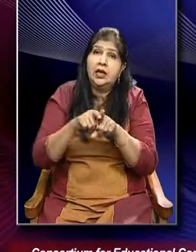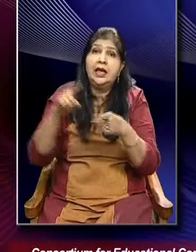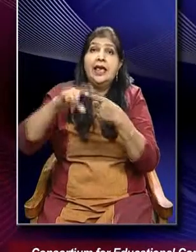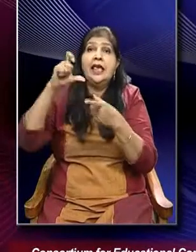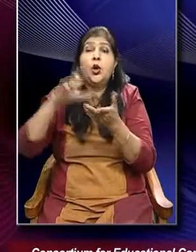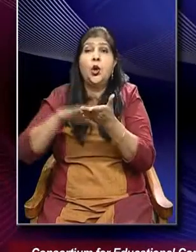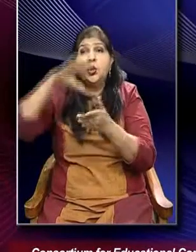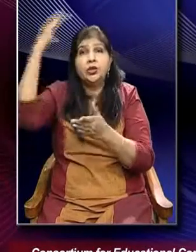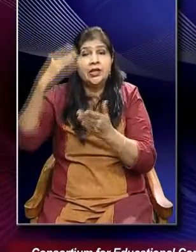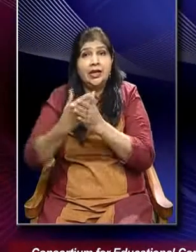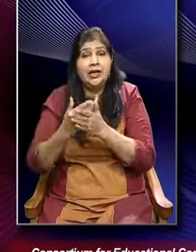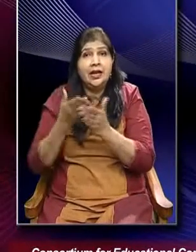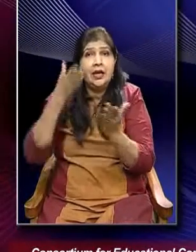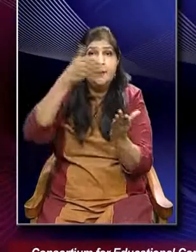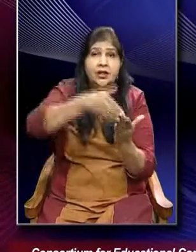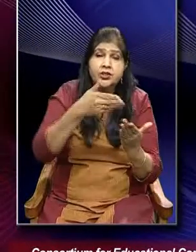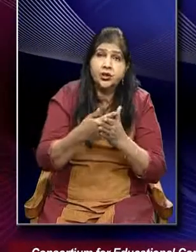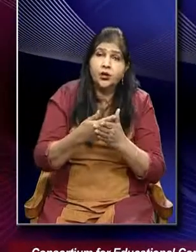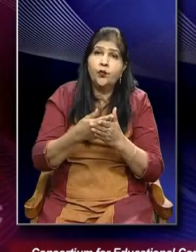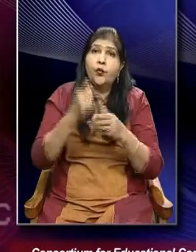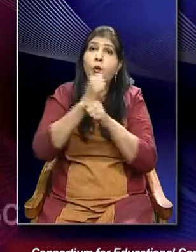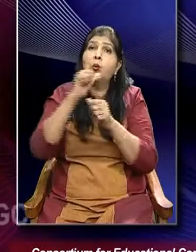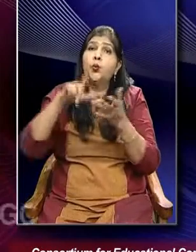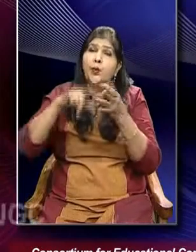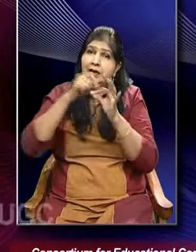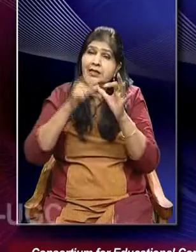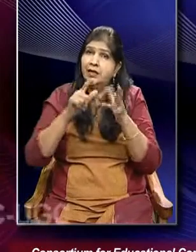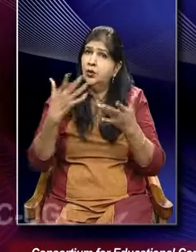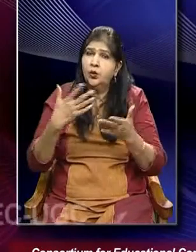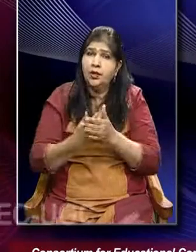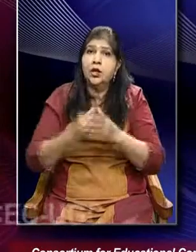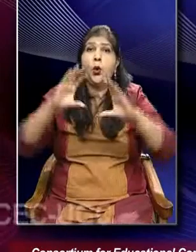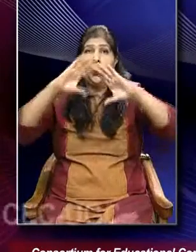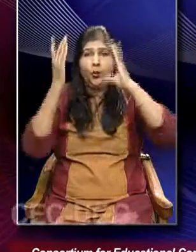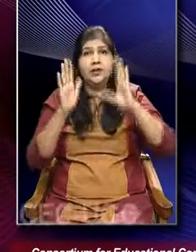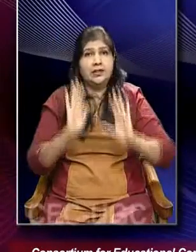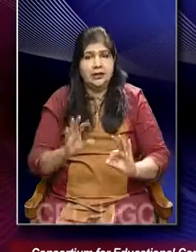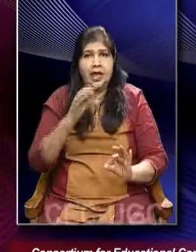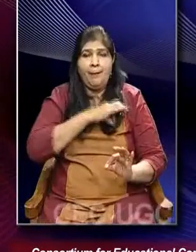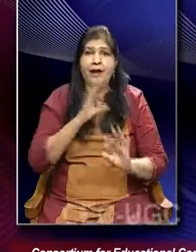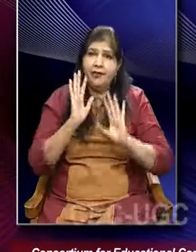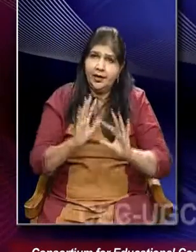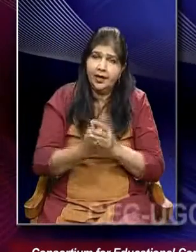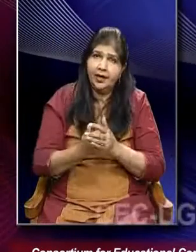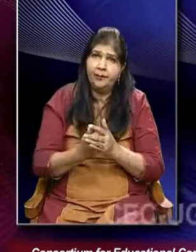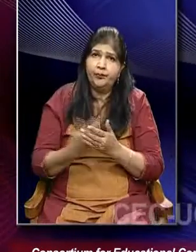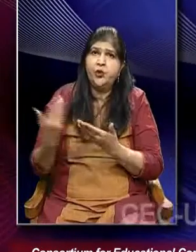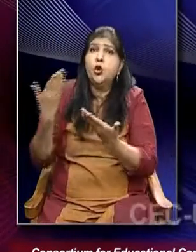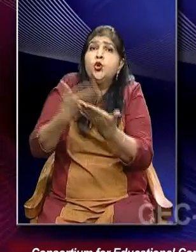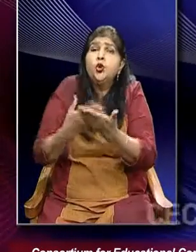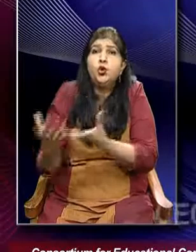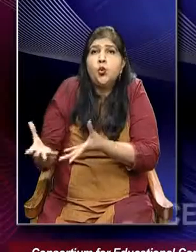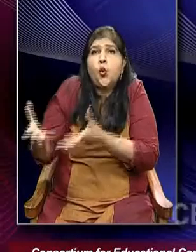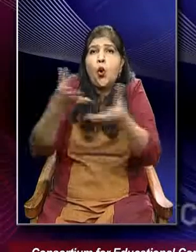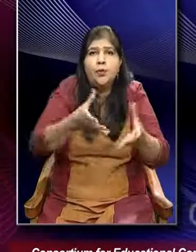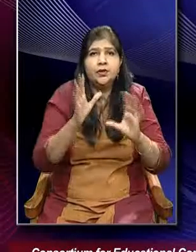ecological dimension of globalization, that is, no doubt globalization presented new